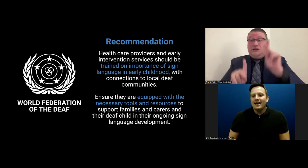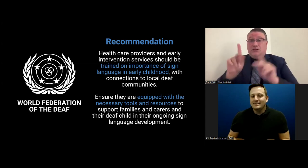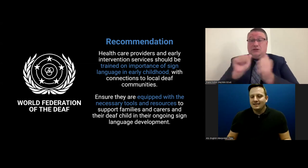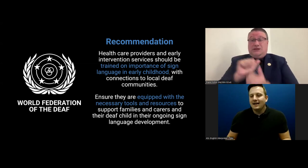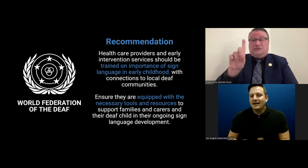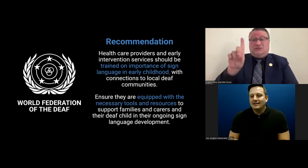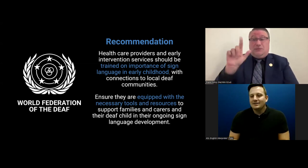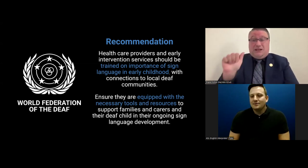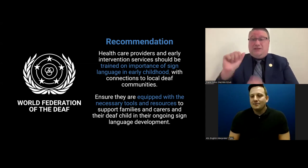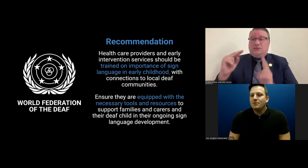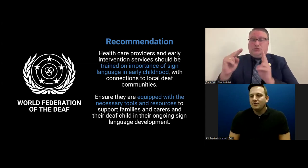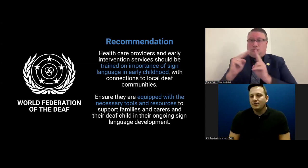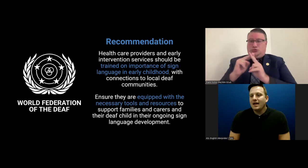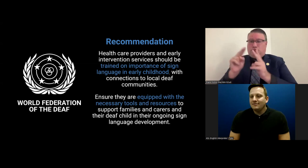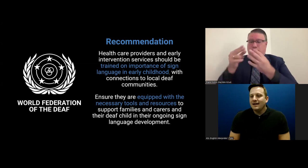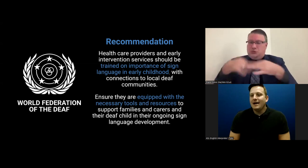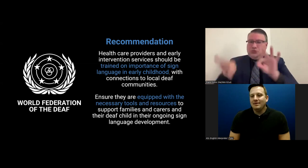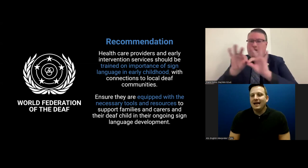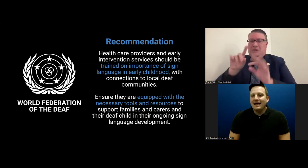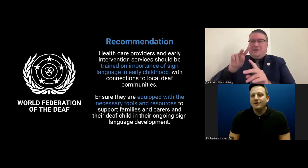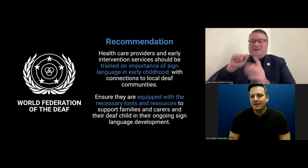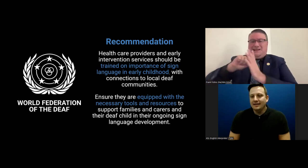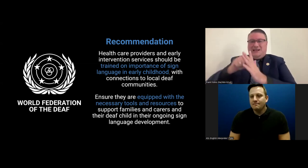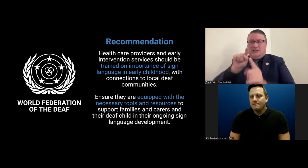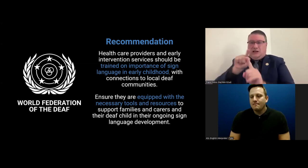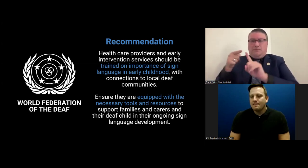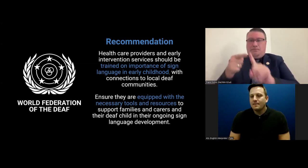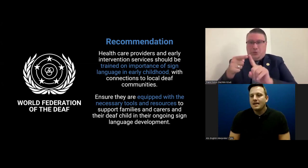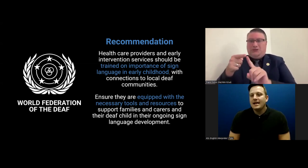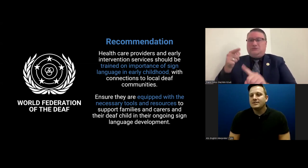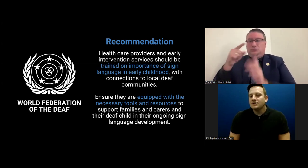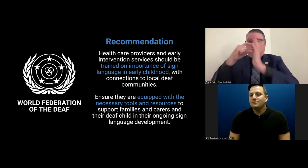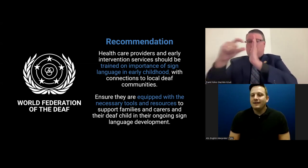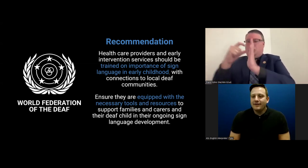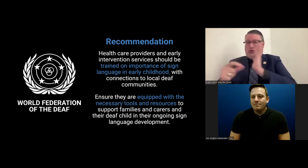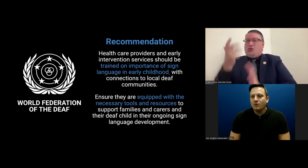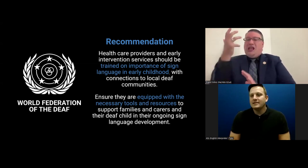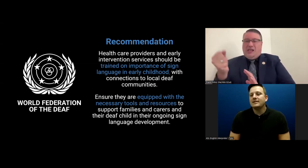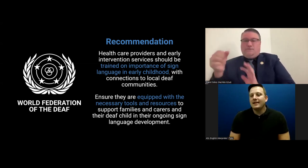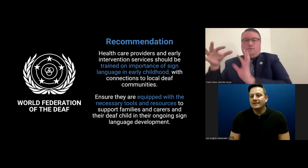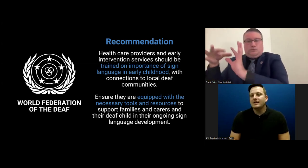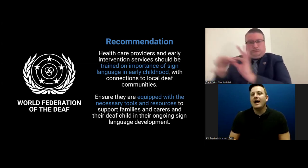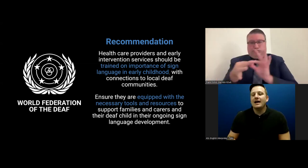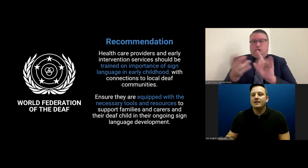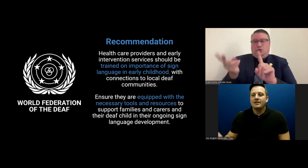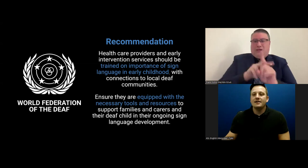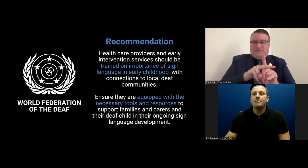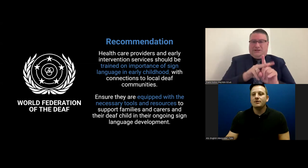and move through the life happy and healthily. It's also very important that the number of